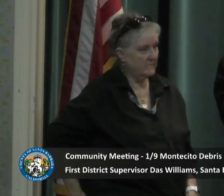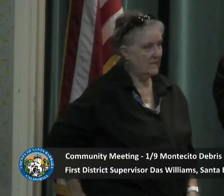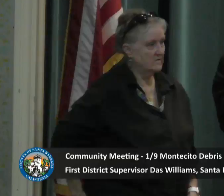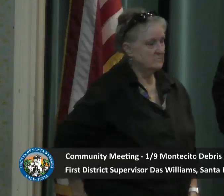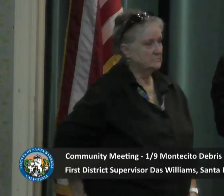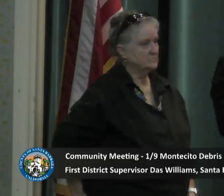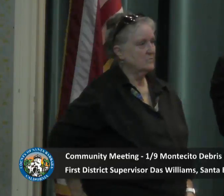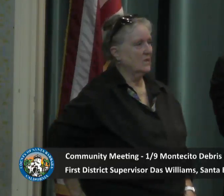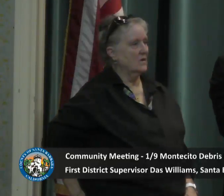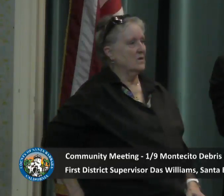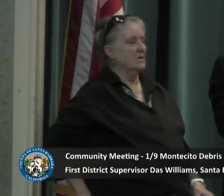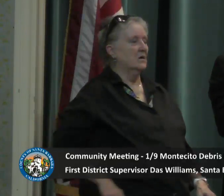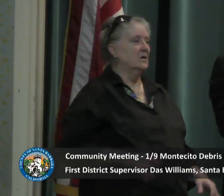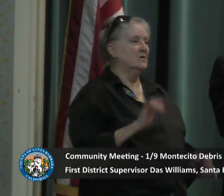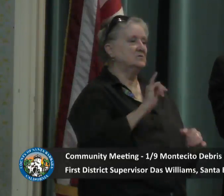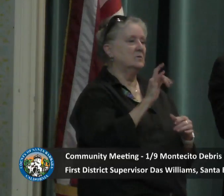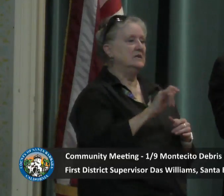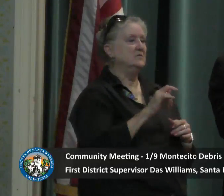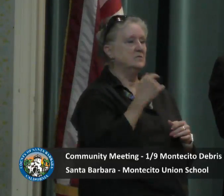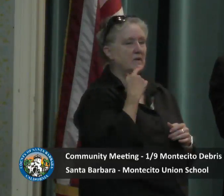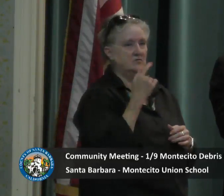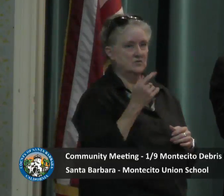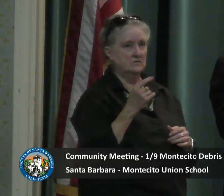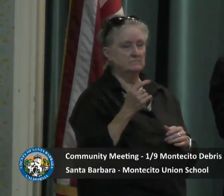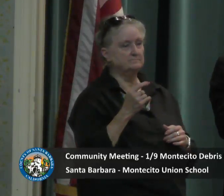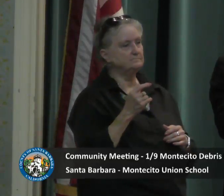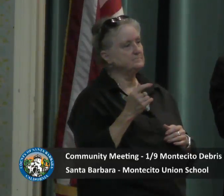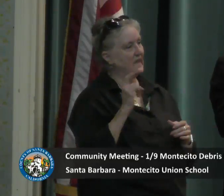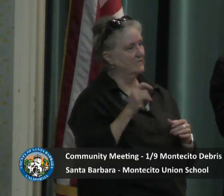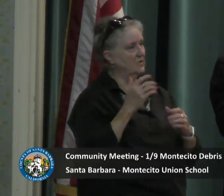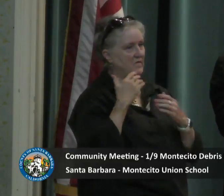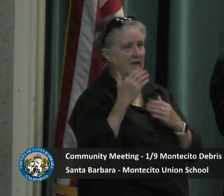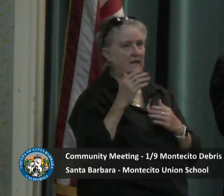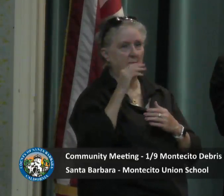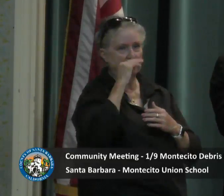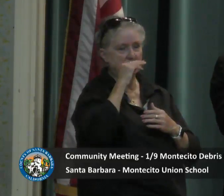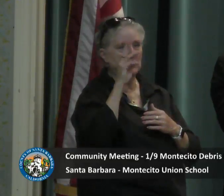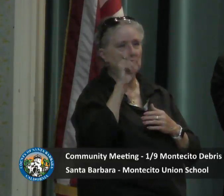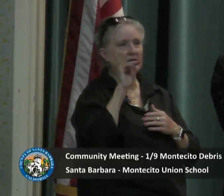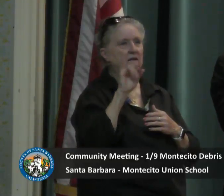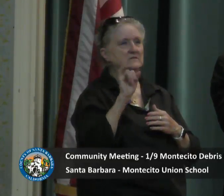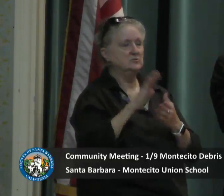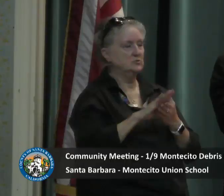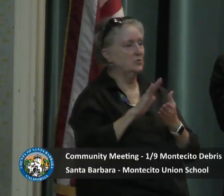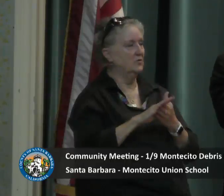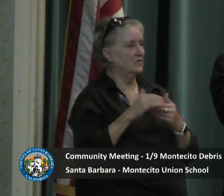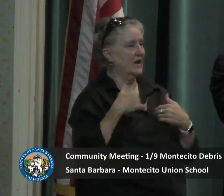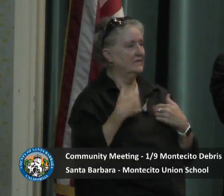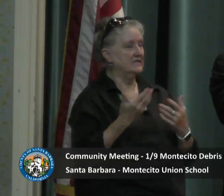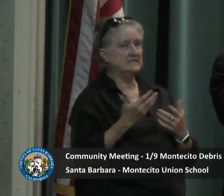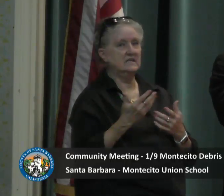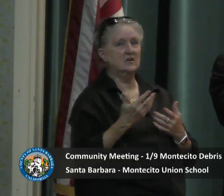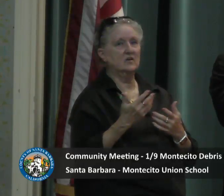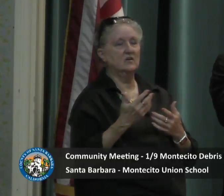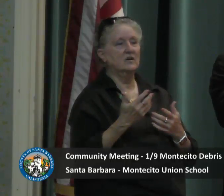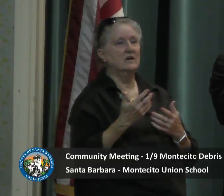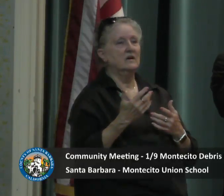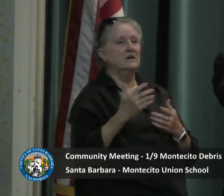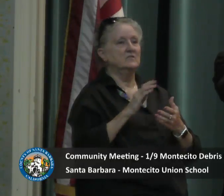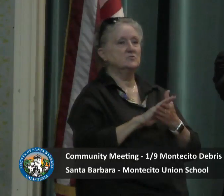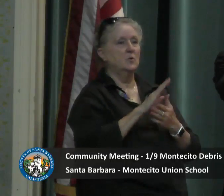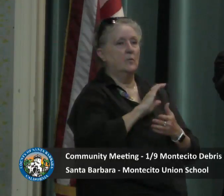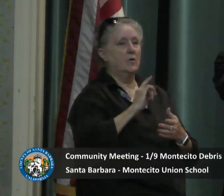if I didn't mention that we have to thank Montecito Union School for having us here. Their school